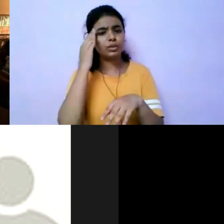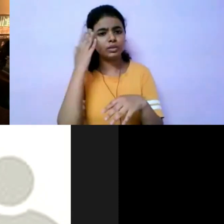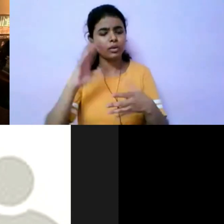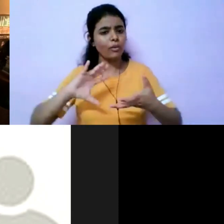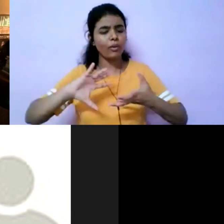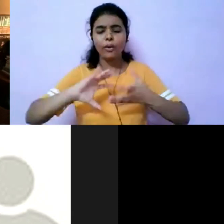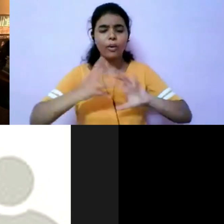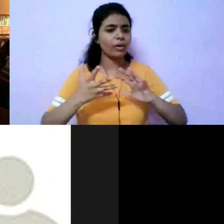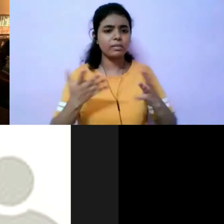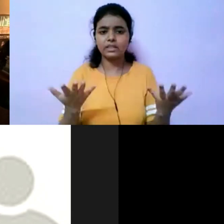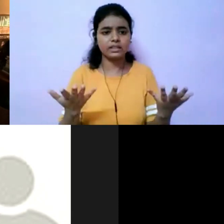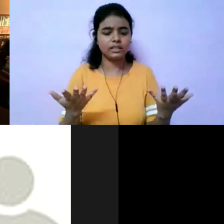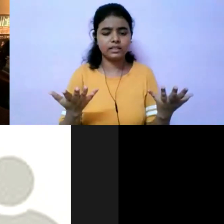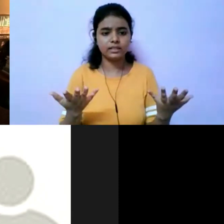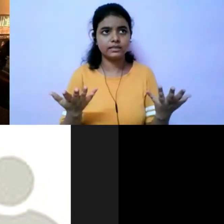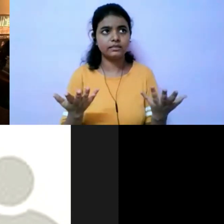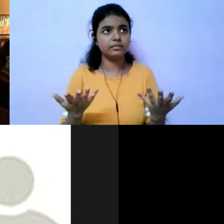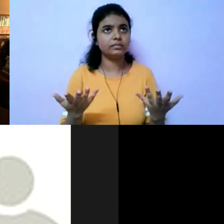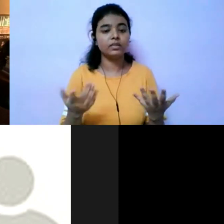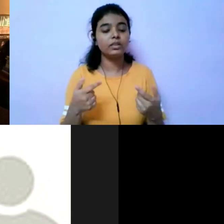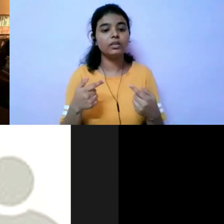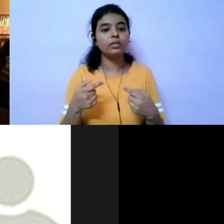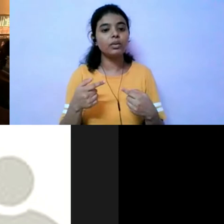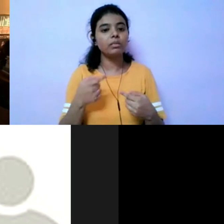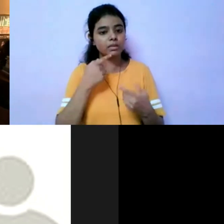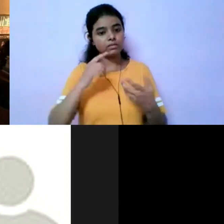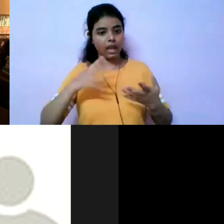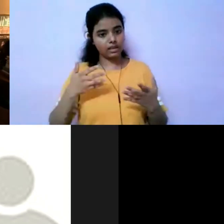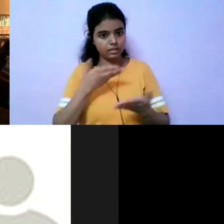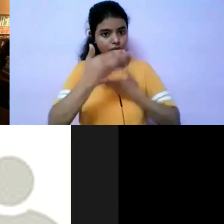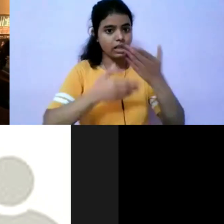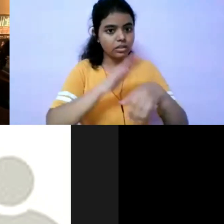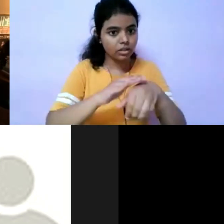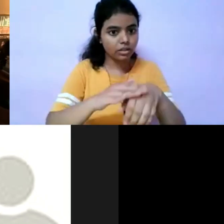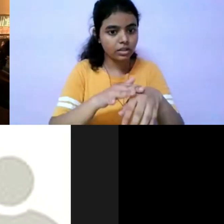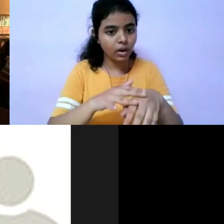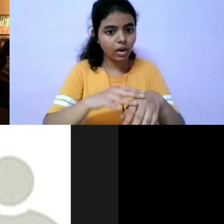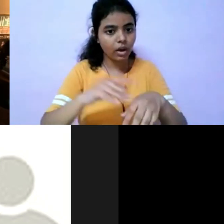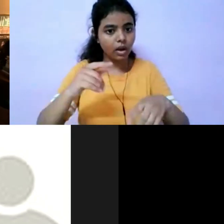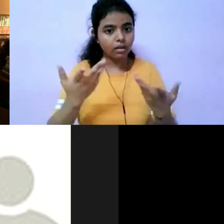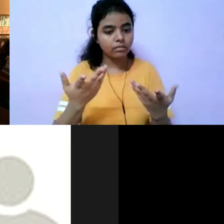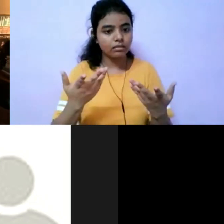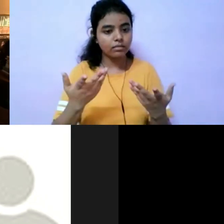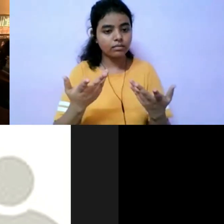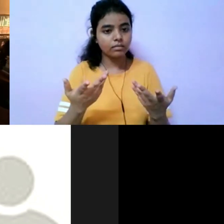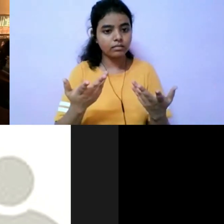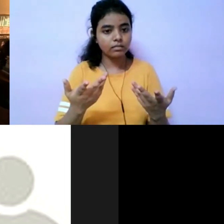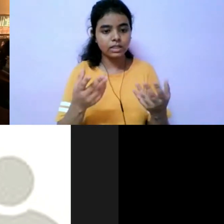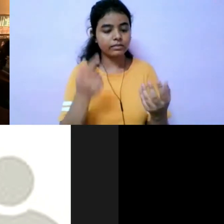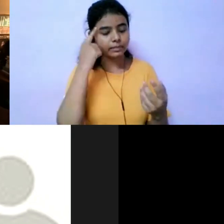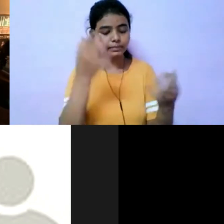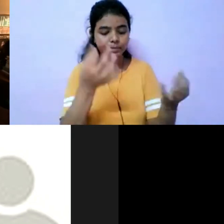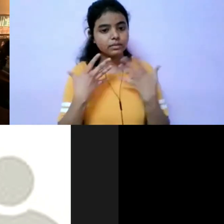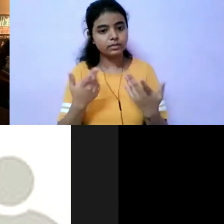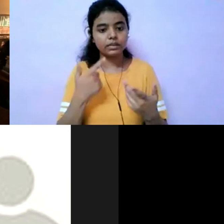automatic. It's something that's to be taught to you. You learn to touch. You don't just, you know, it's not instinctive.